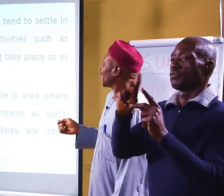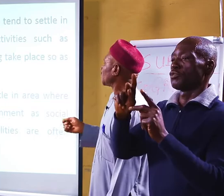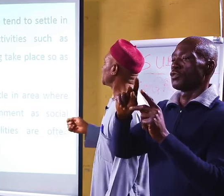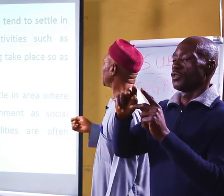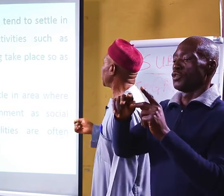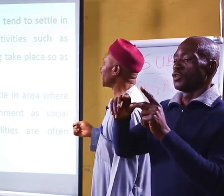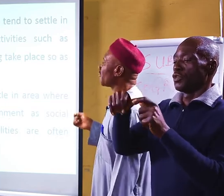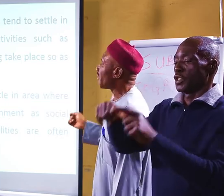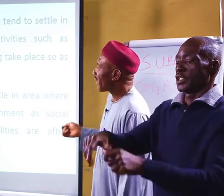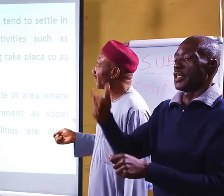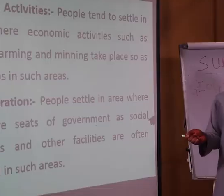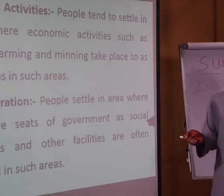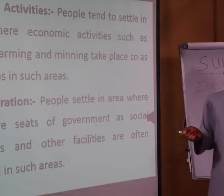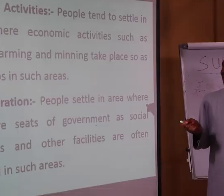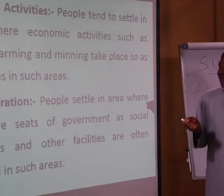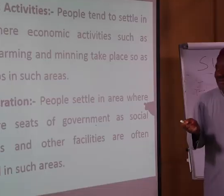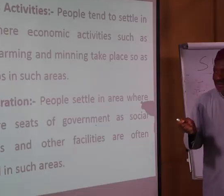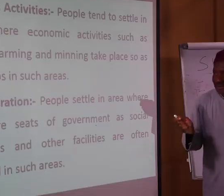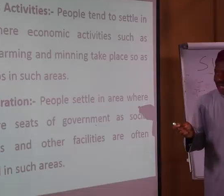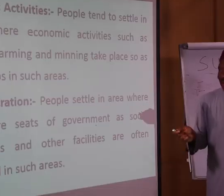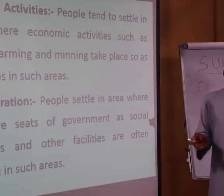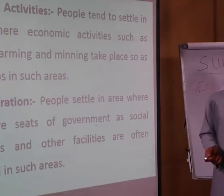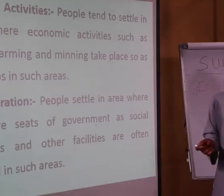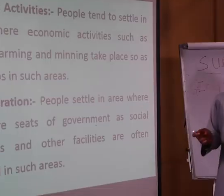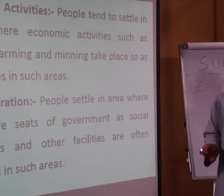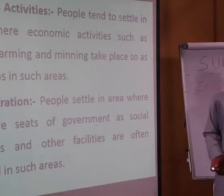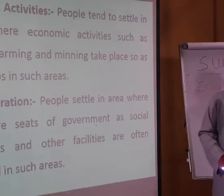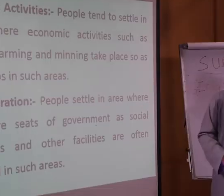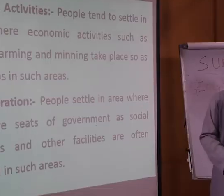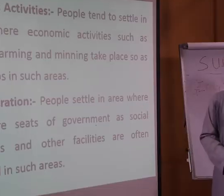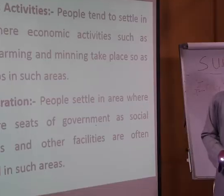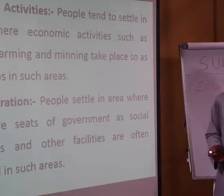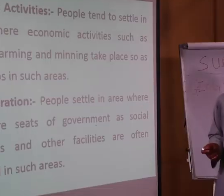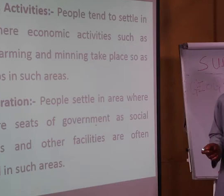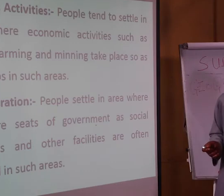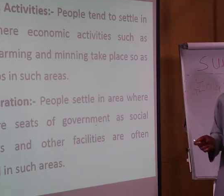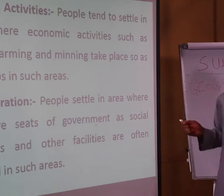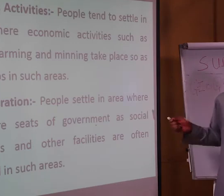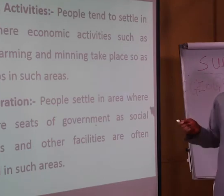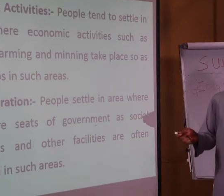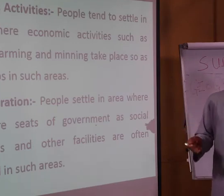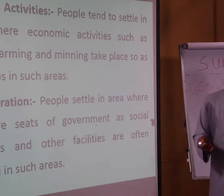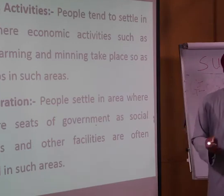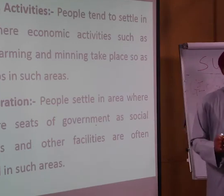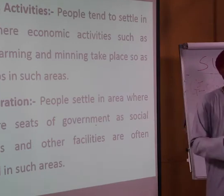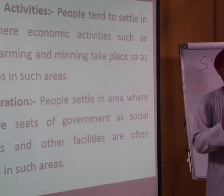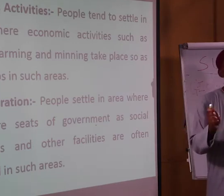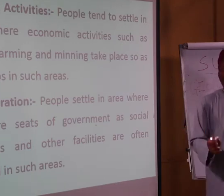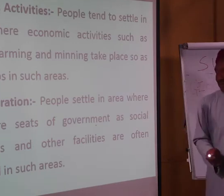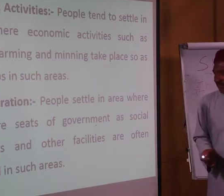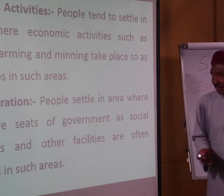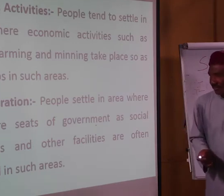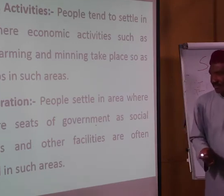People settle in area where there are seats of government, such as social amenities